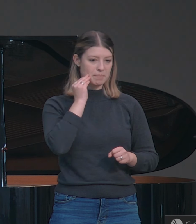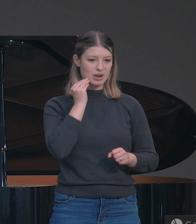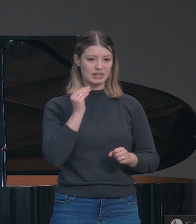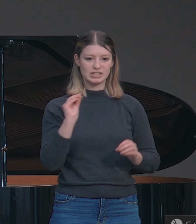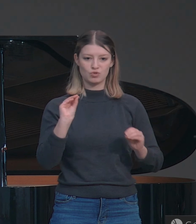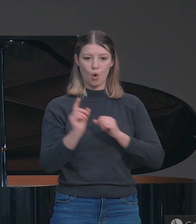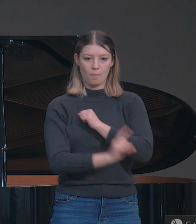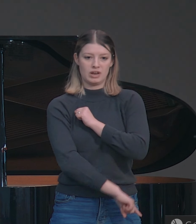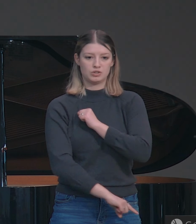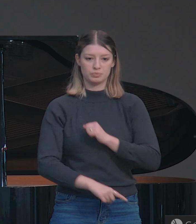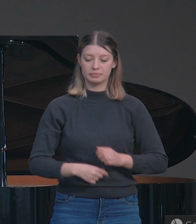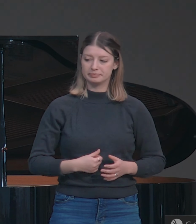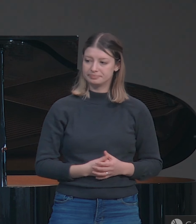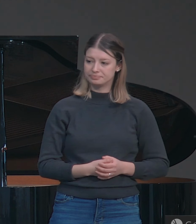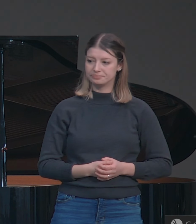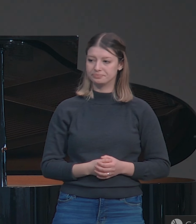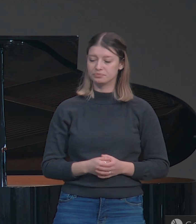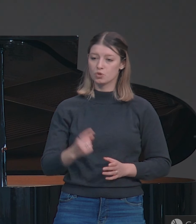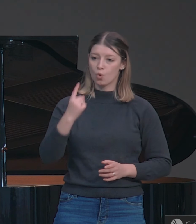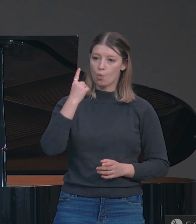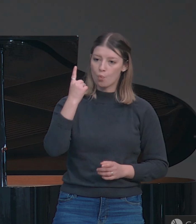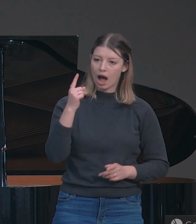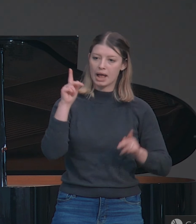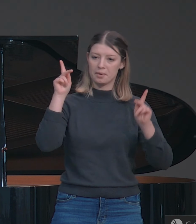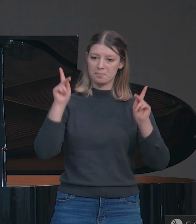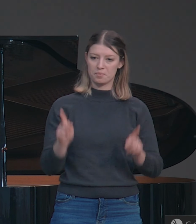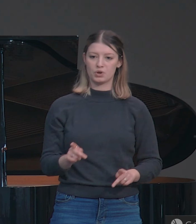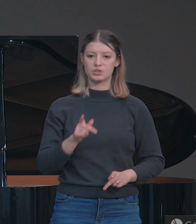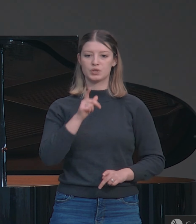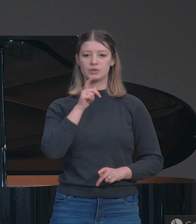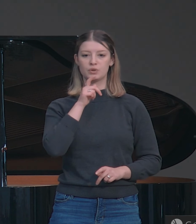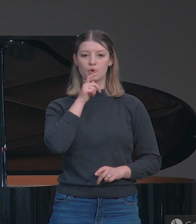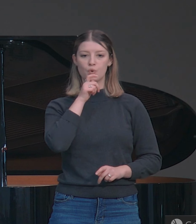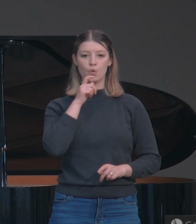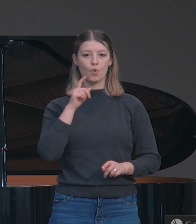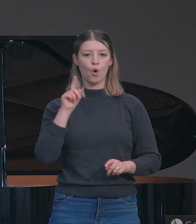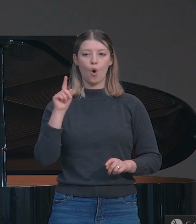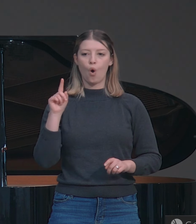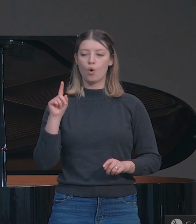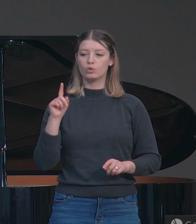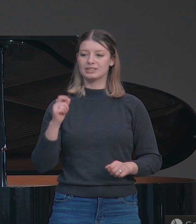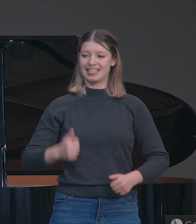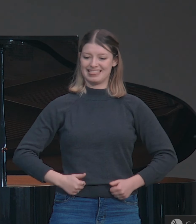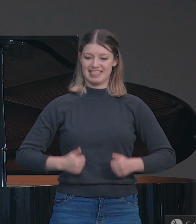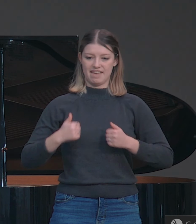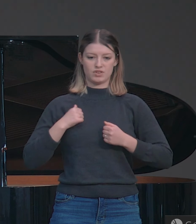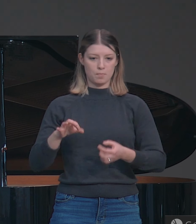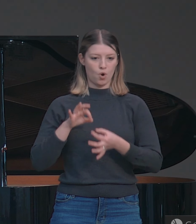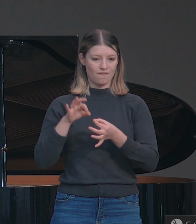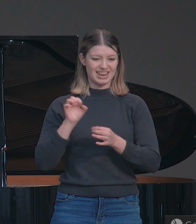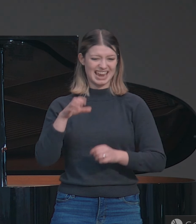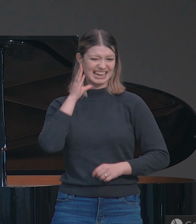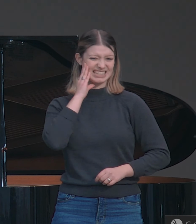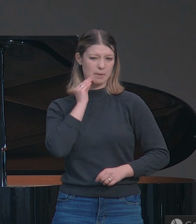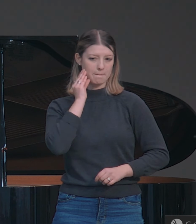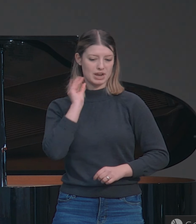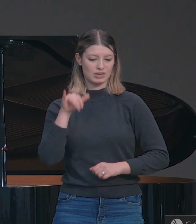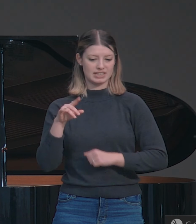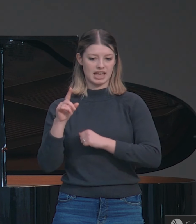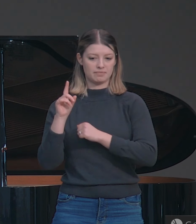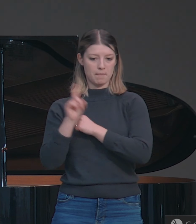only one person who's ever lived who could take that judgment upon